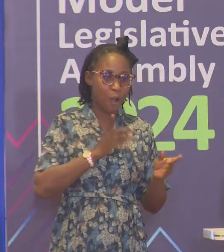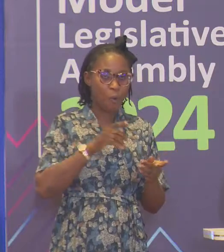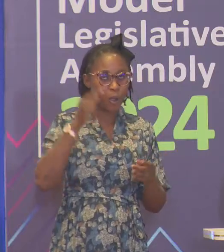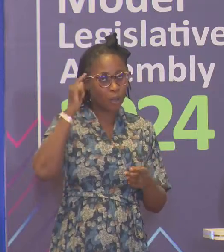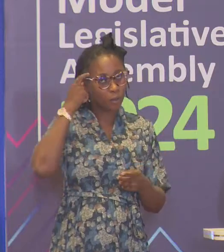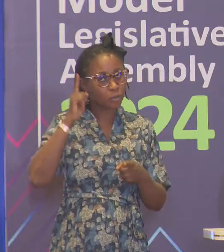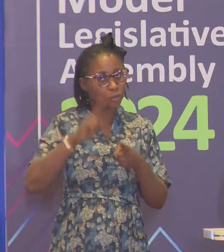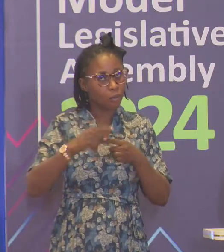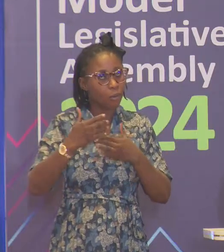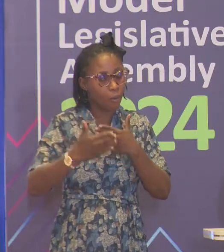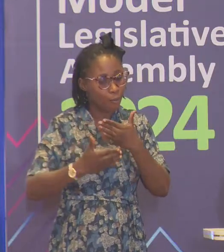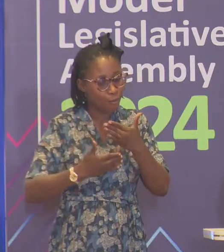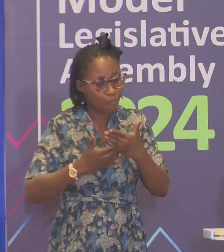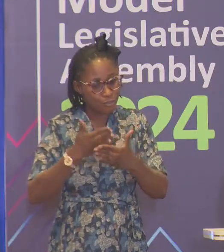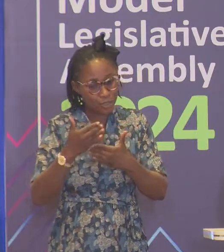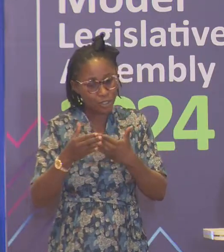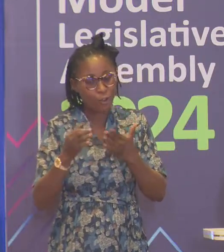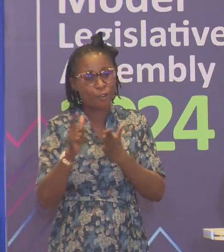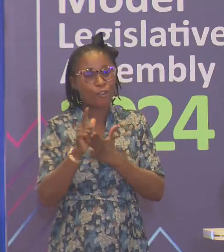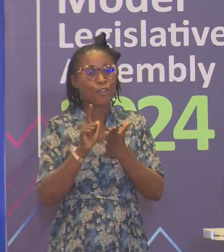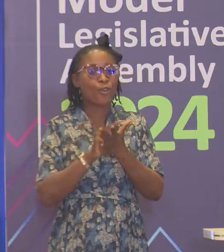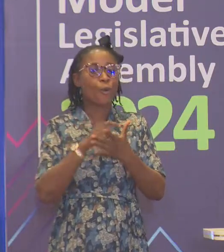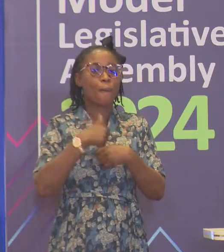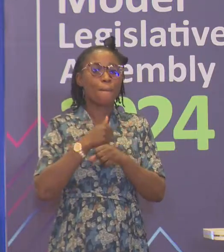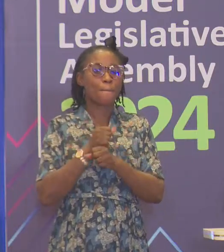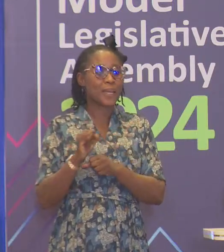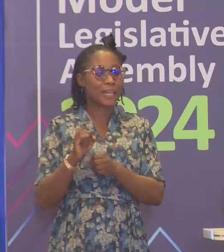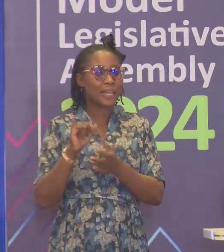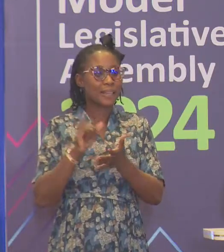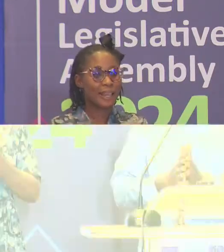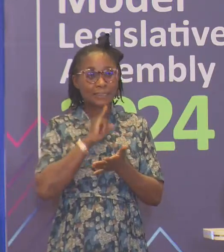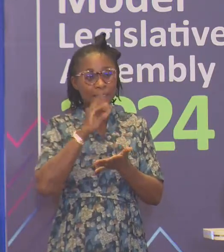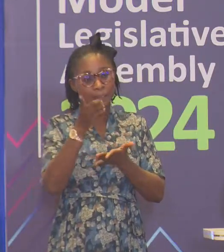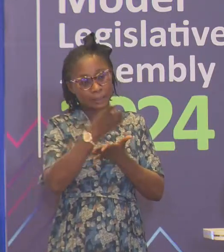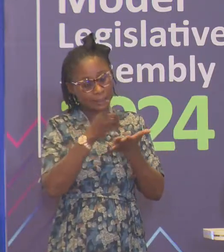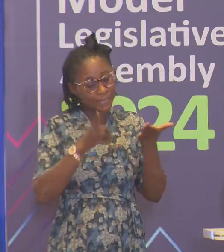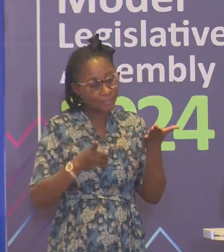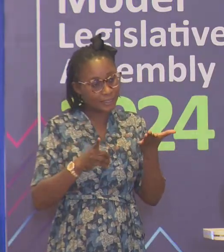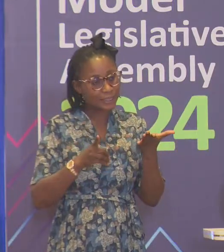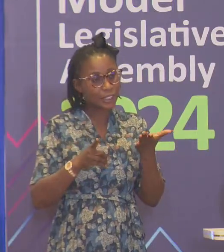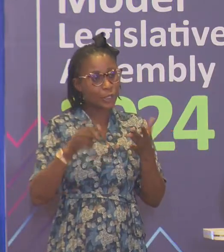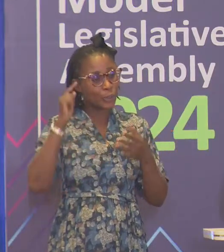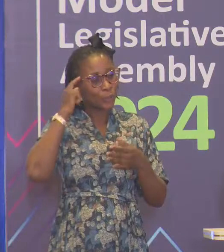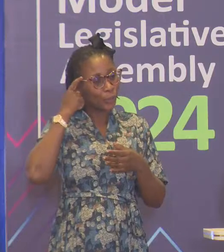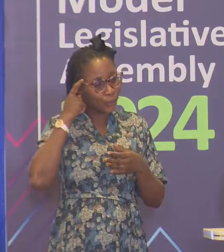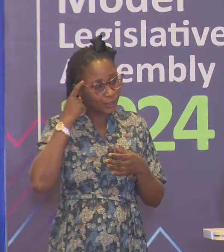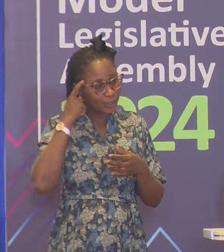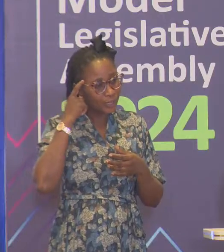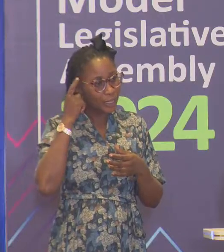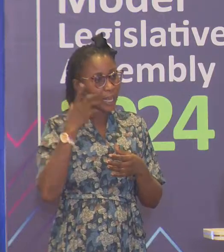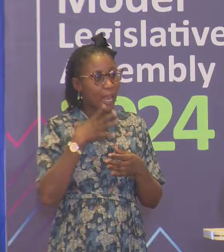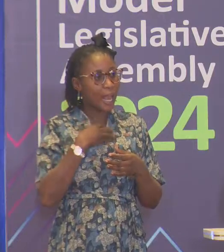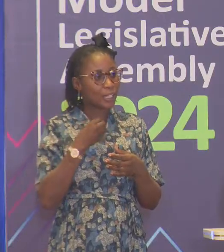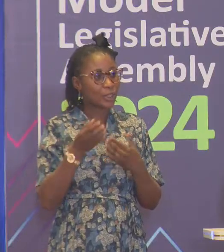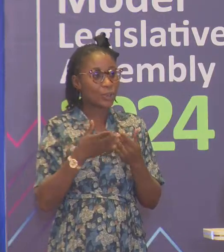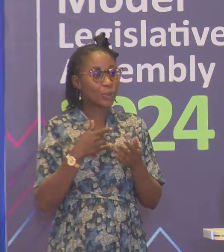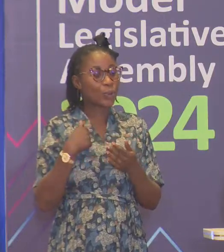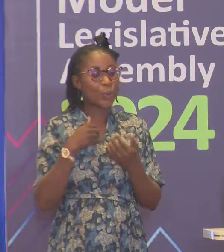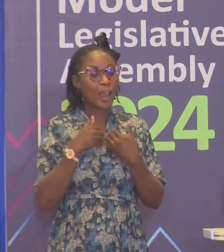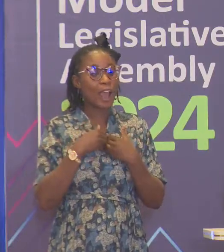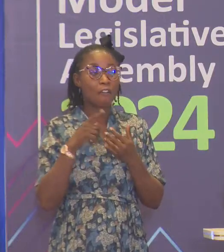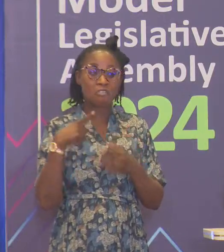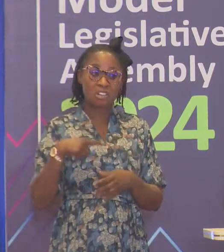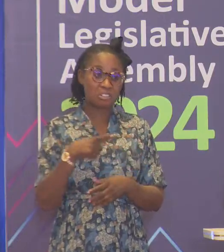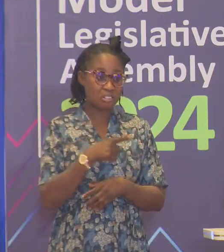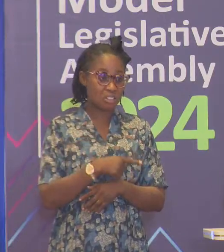process of lawmaking, that is drafting our thoughts. And though we have the